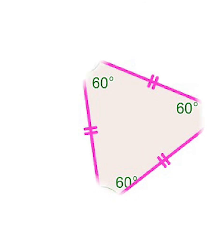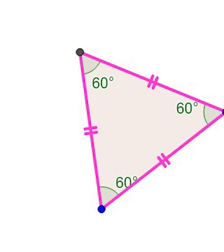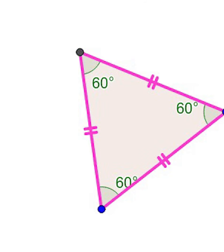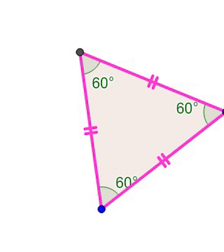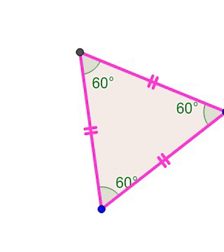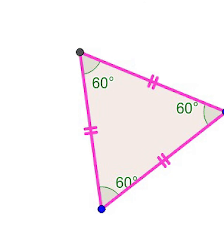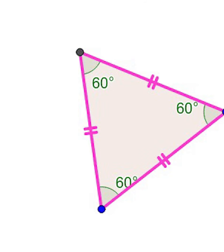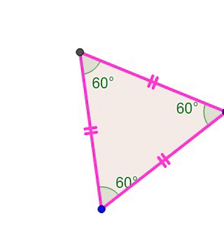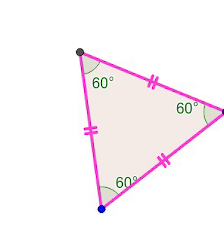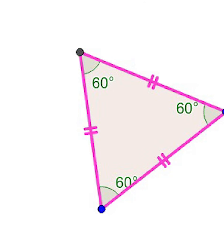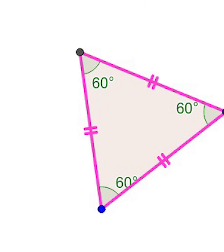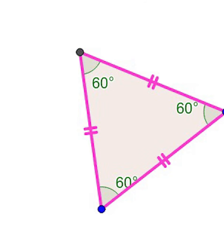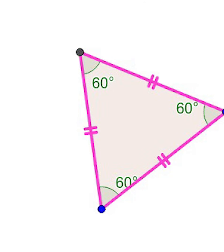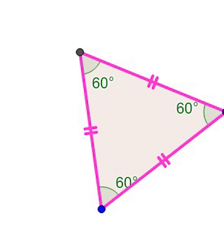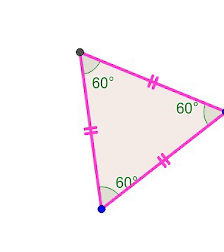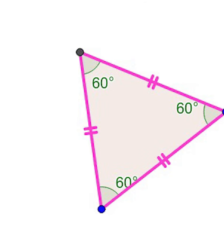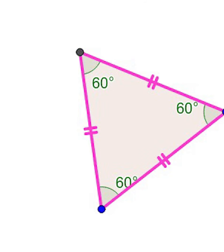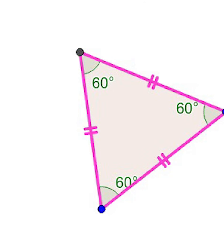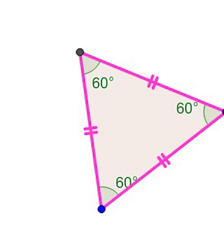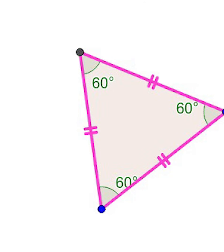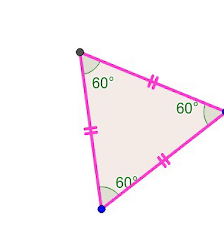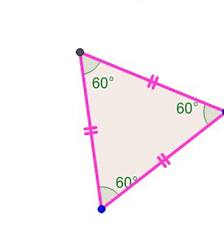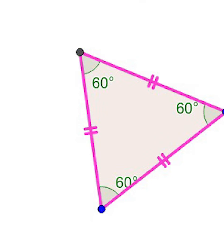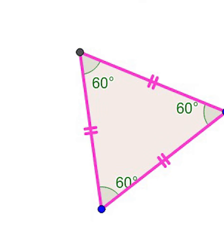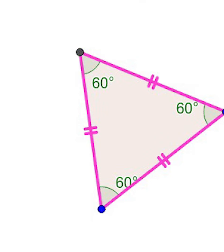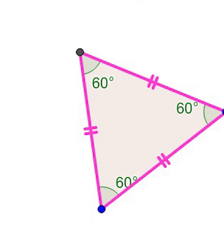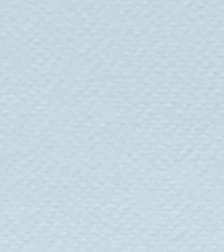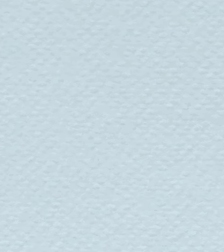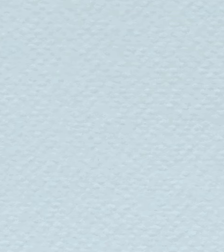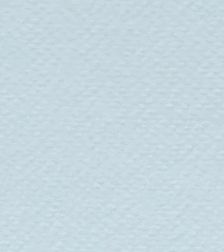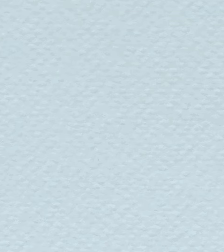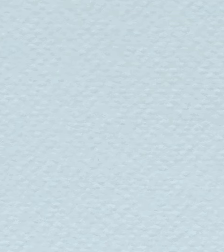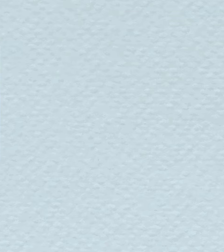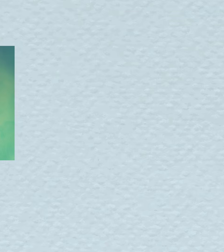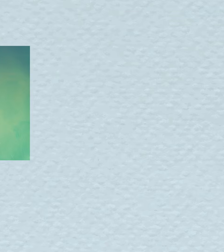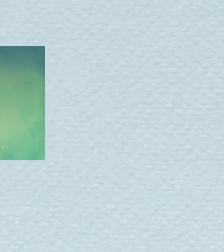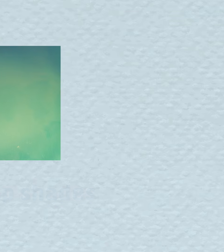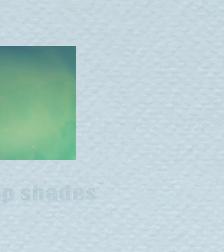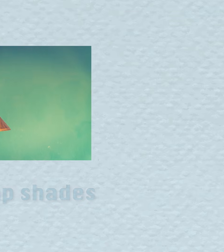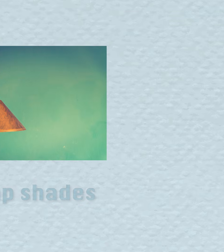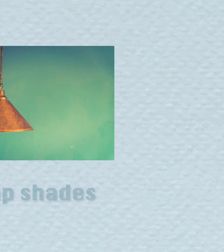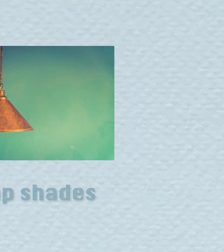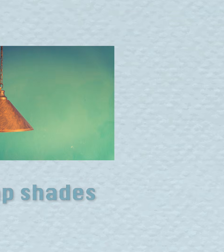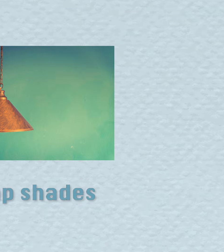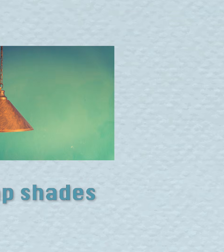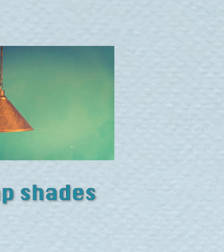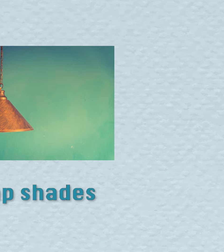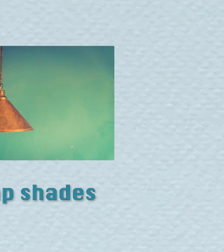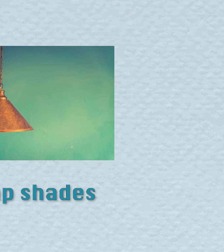all sides are equal, stable and symmetric. You can think of decorative lampshades or